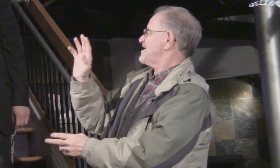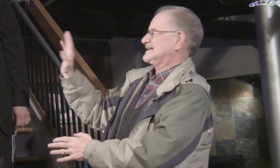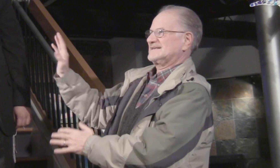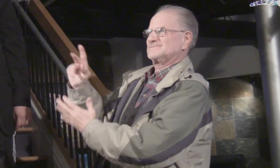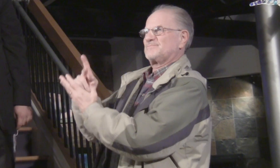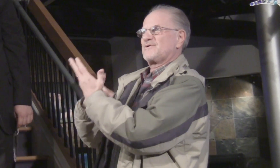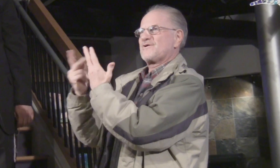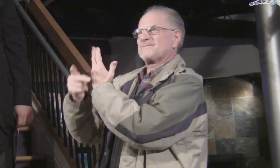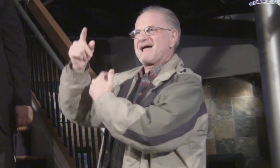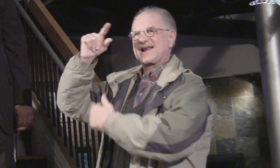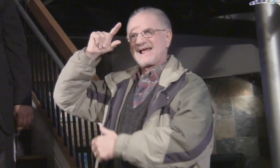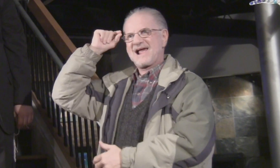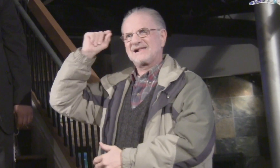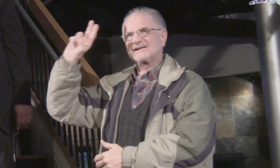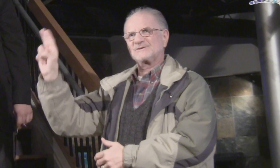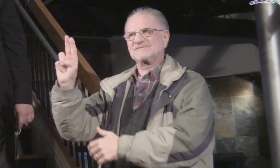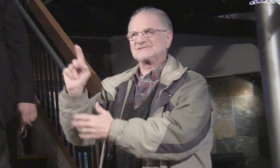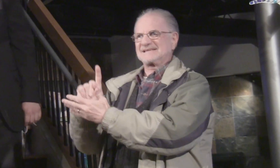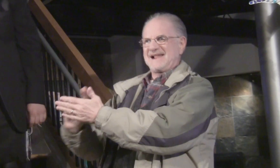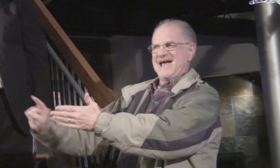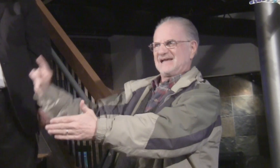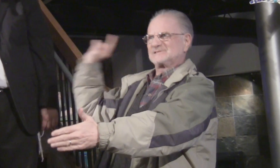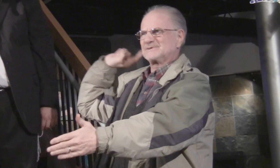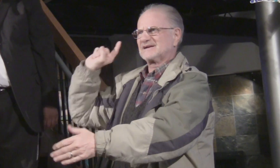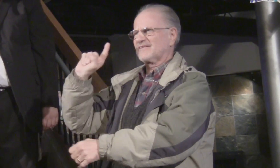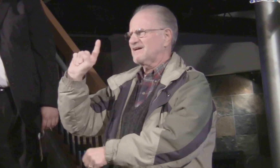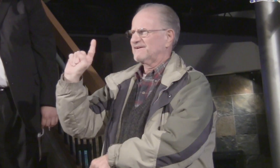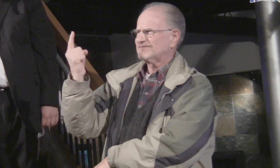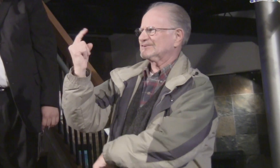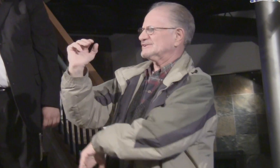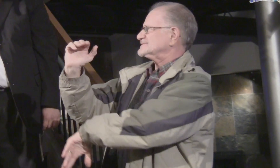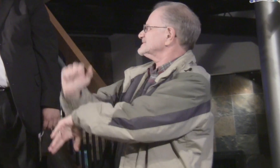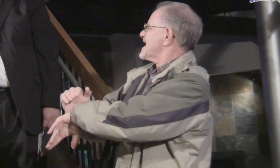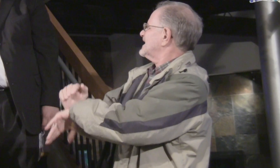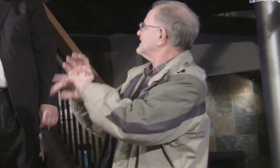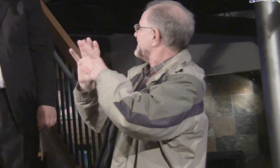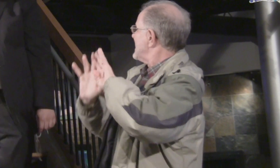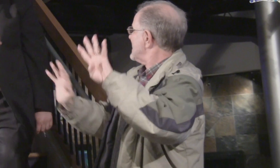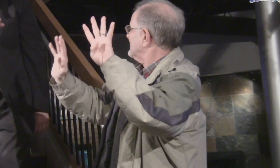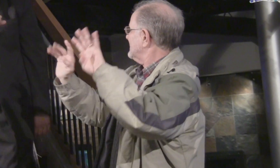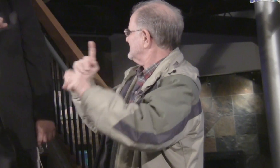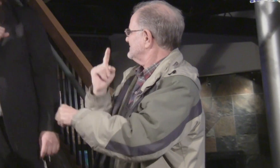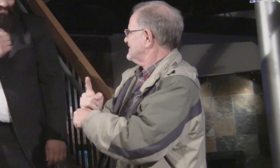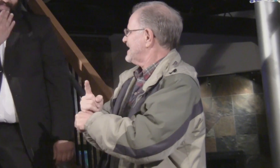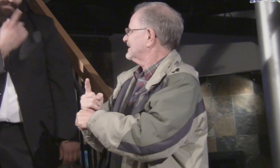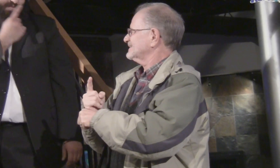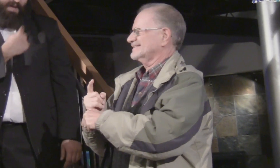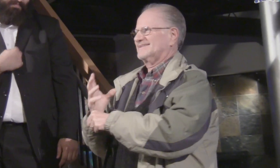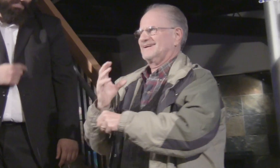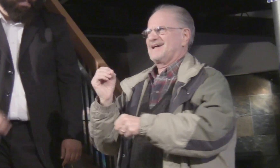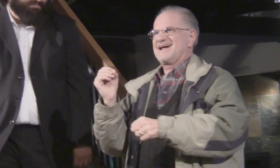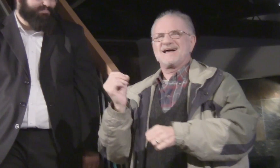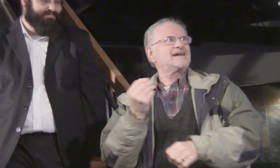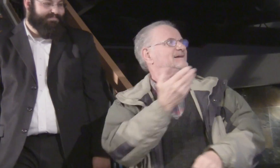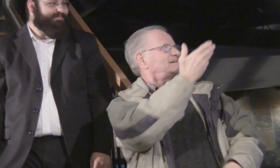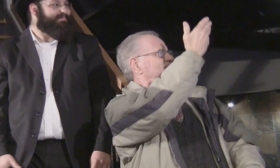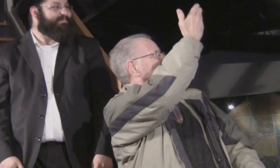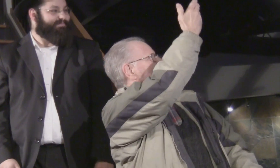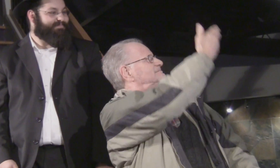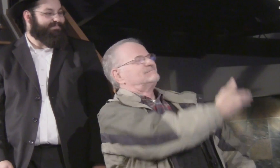here. When I saw his program at Gallaudet University last week, the first night of Hanukkah Hanukkah, right? Yeah, right,